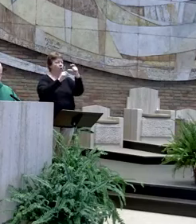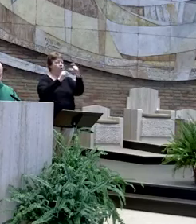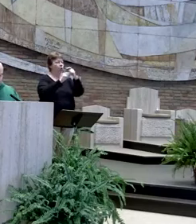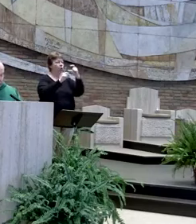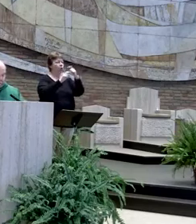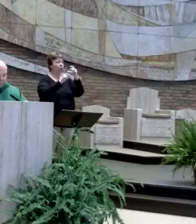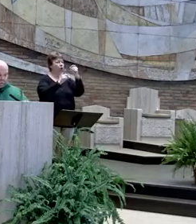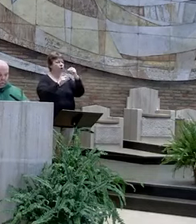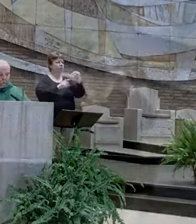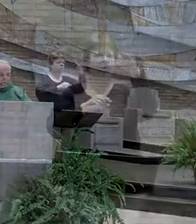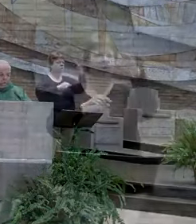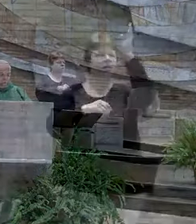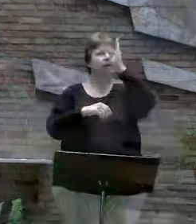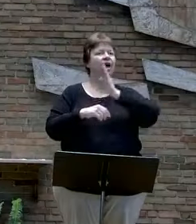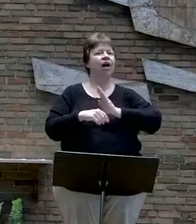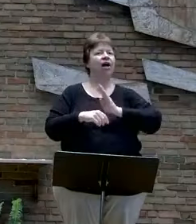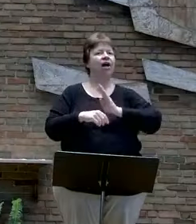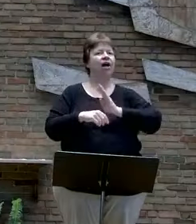of